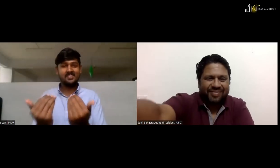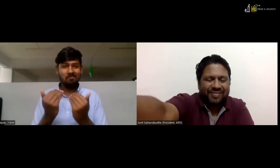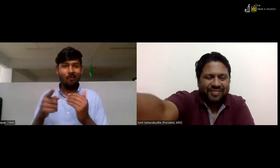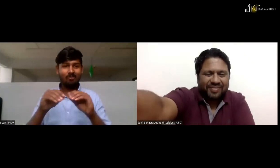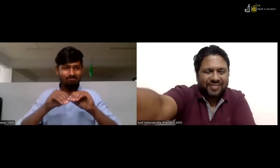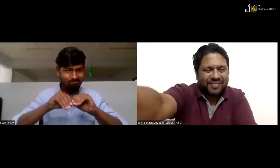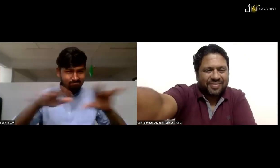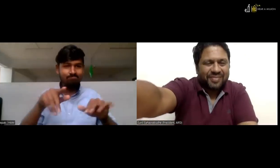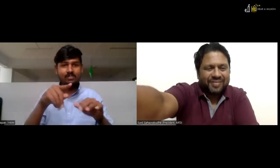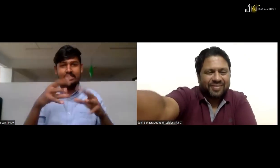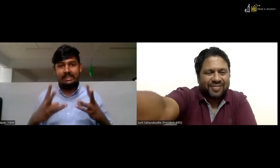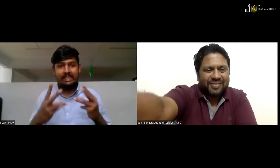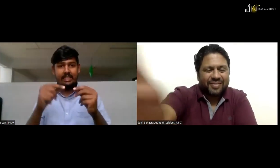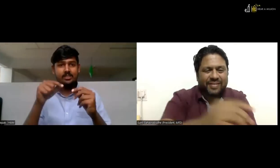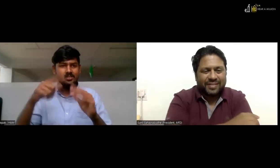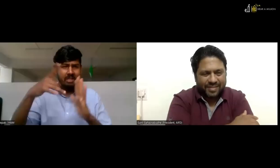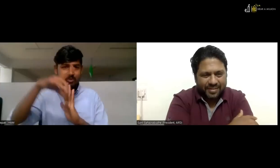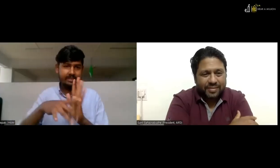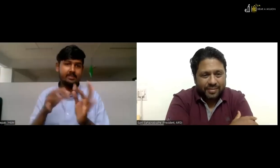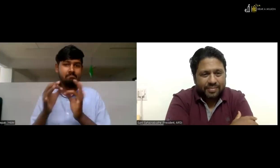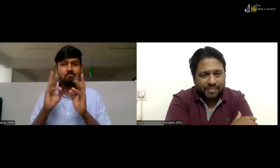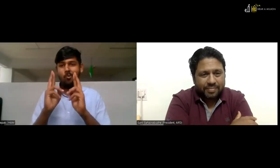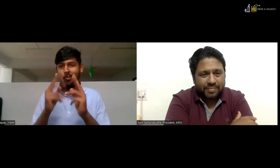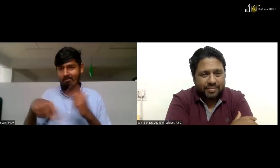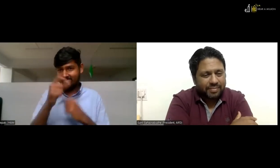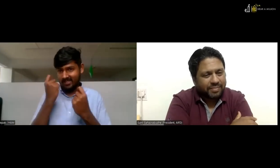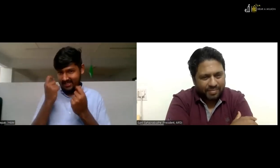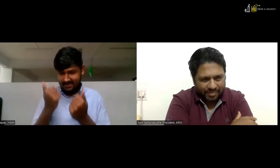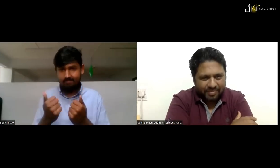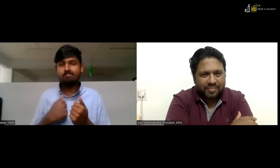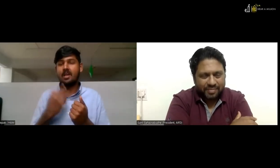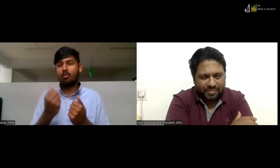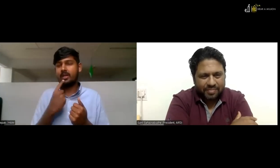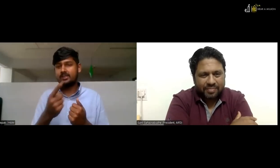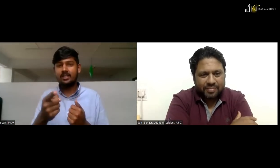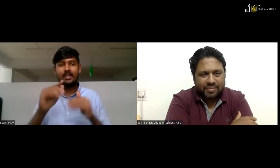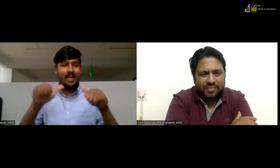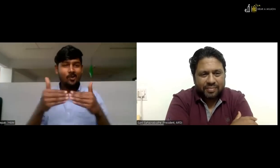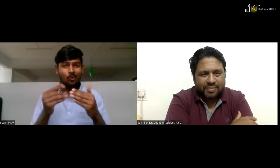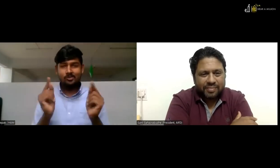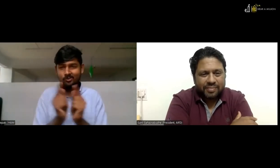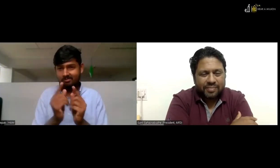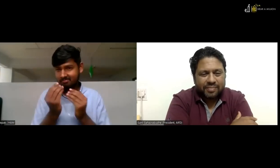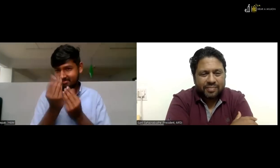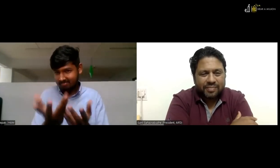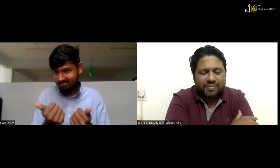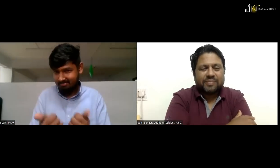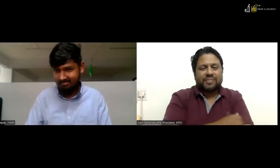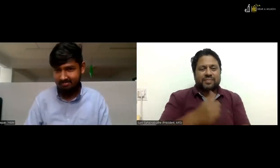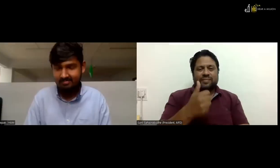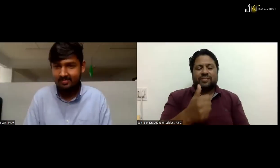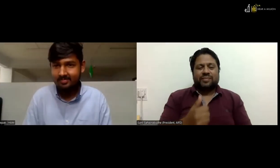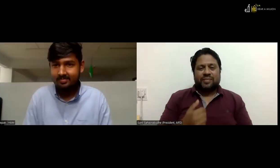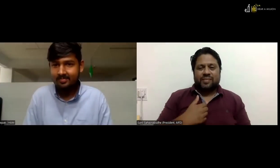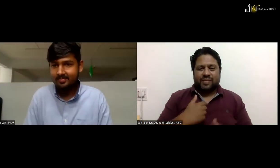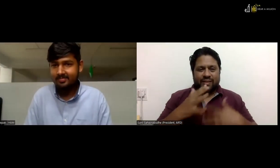Sunisa, and taking out some time to join us. And in the census, could you please brief us that, like, firstly,